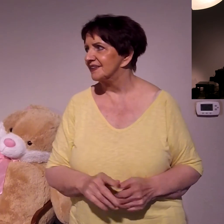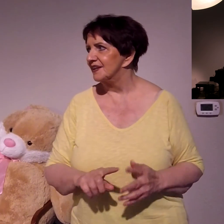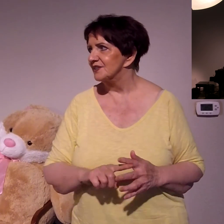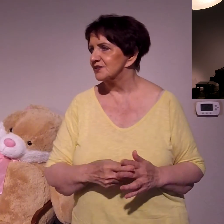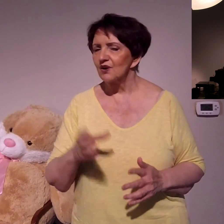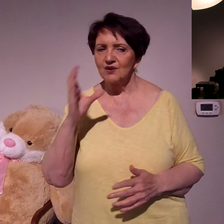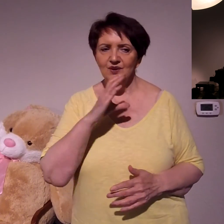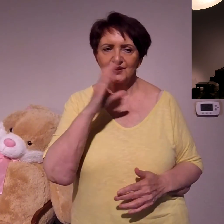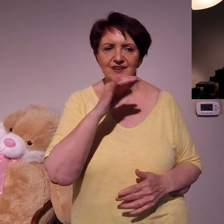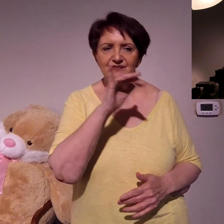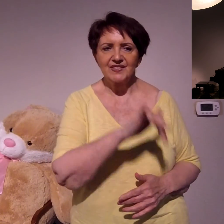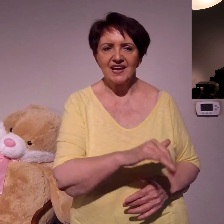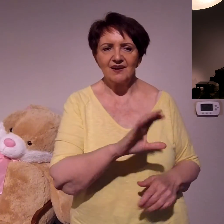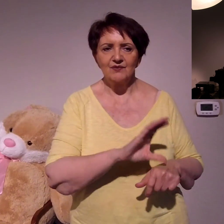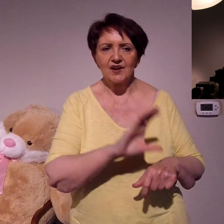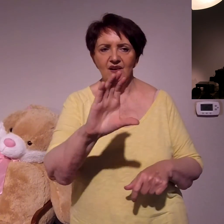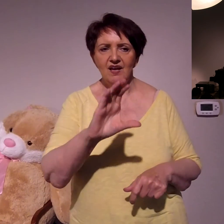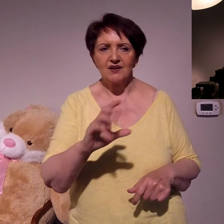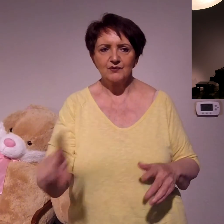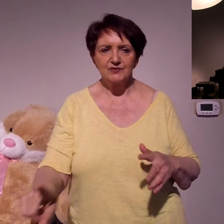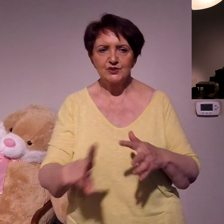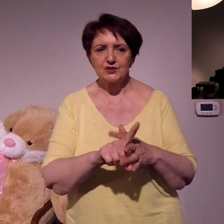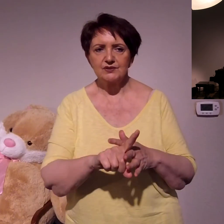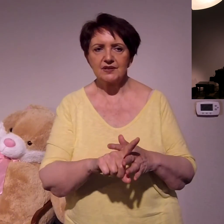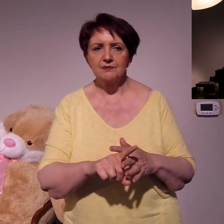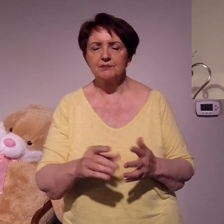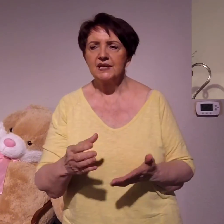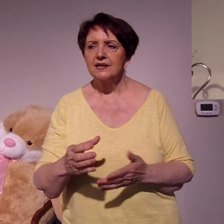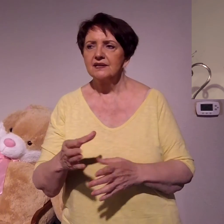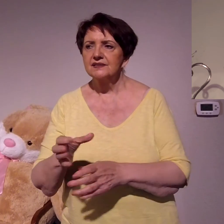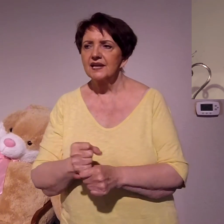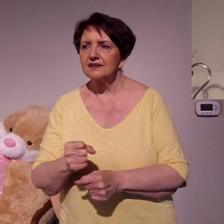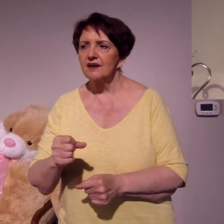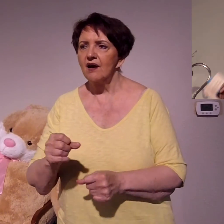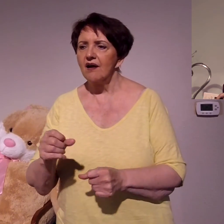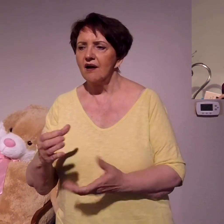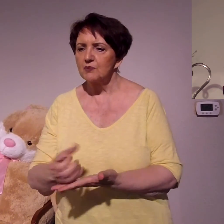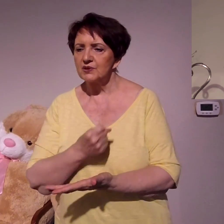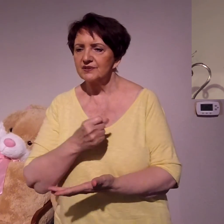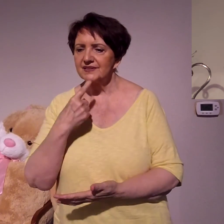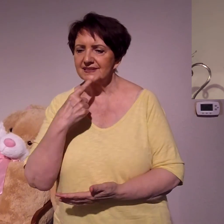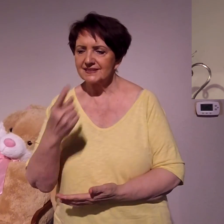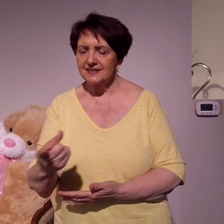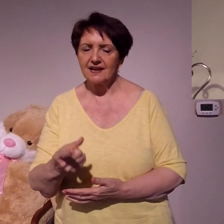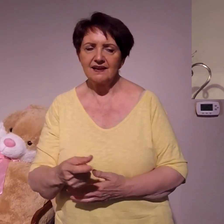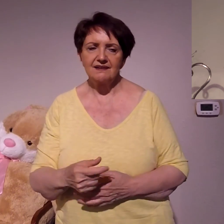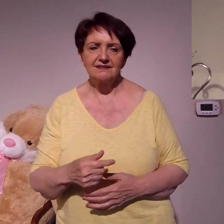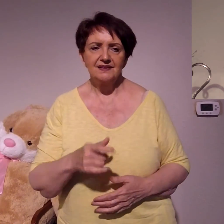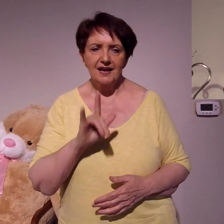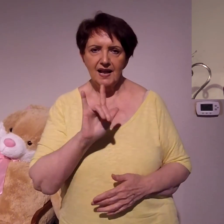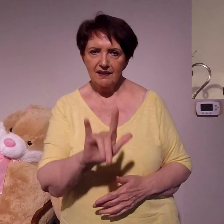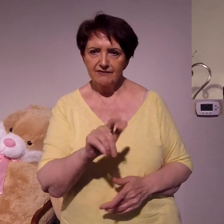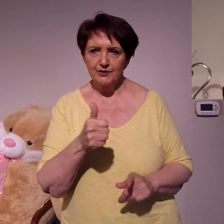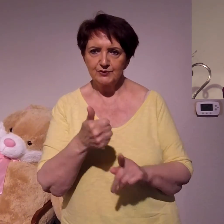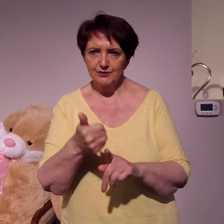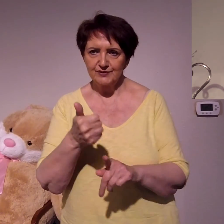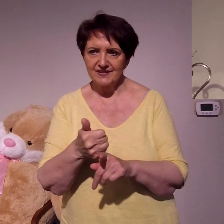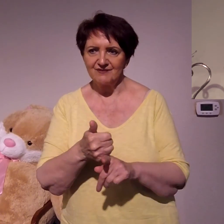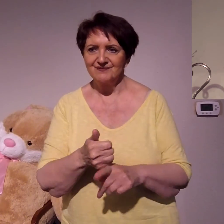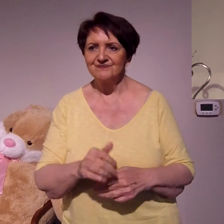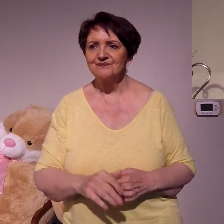8:18 twice a day. That's right. Yeah, so I'll end with that, and then we got to go. It's something that I used to do Be Love